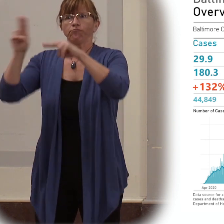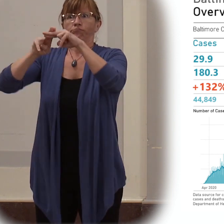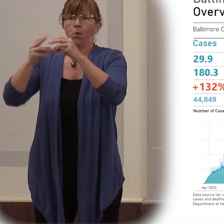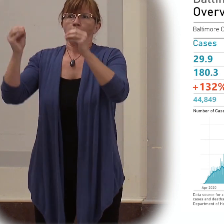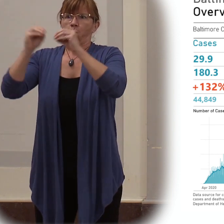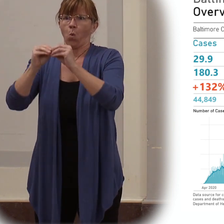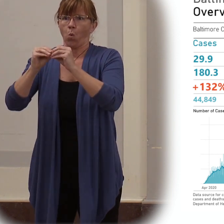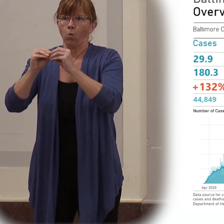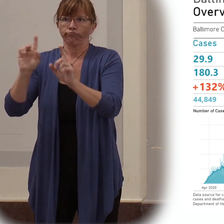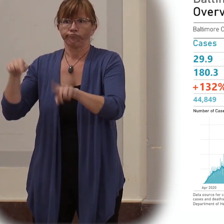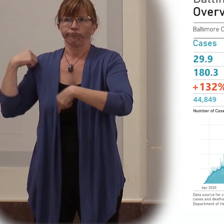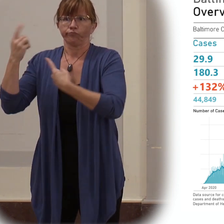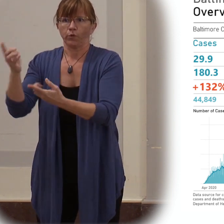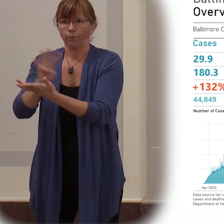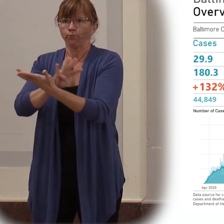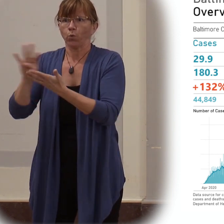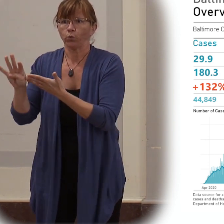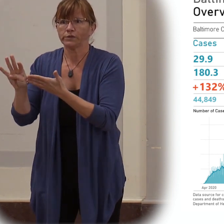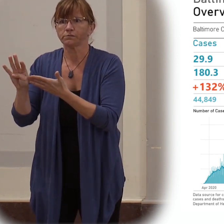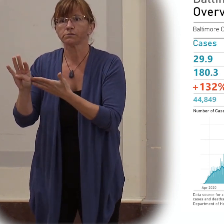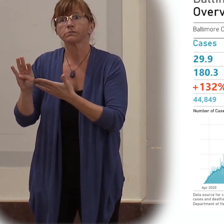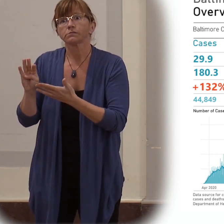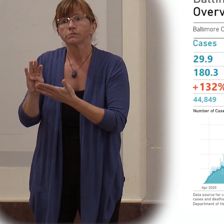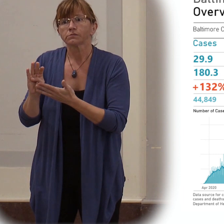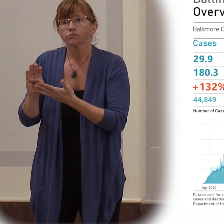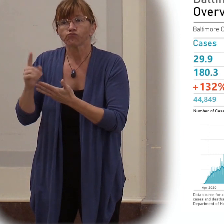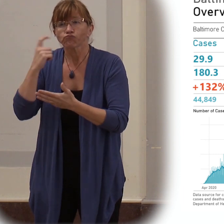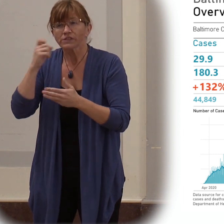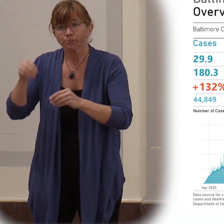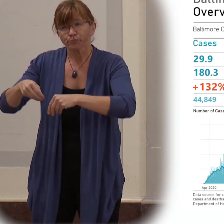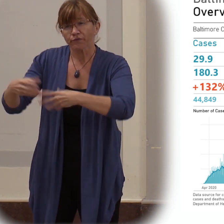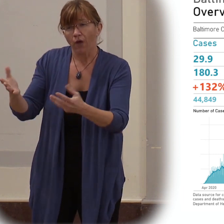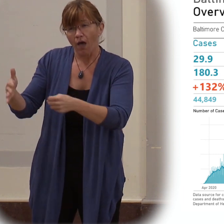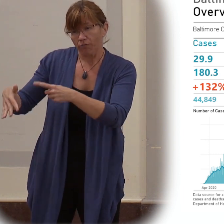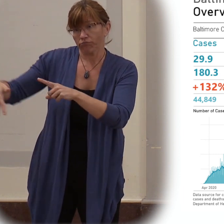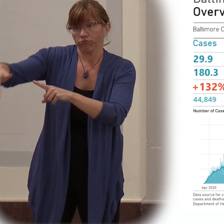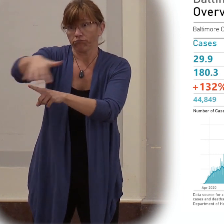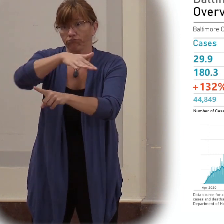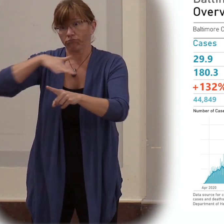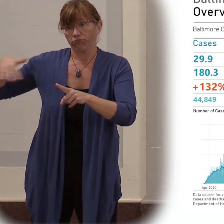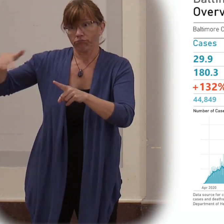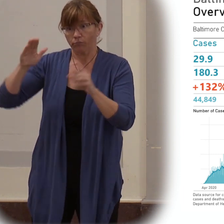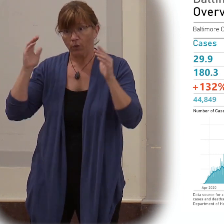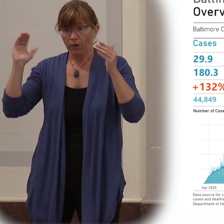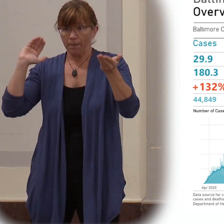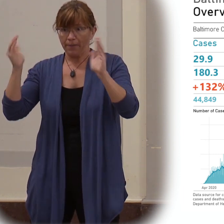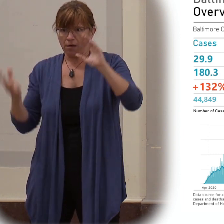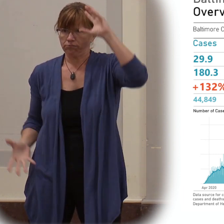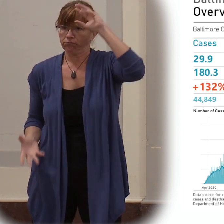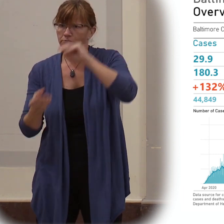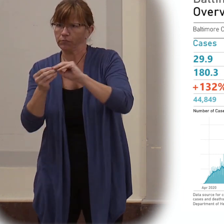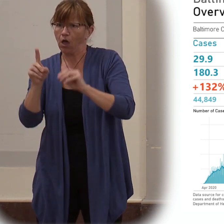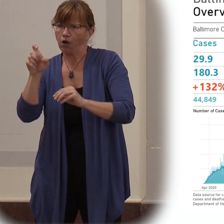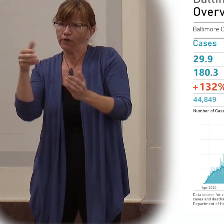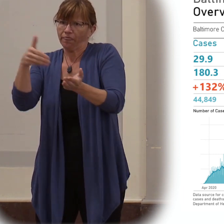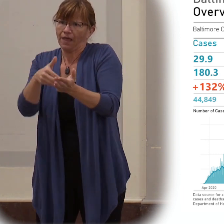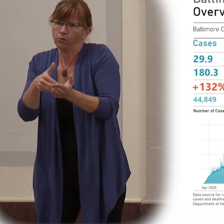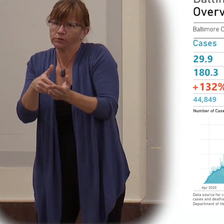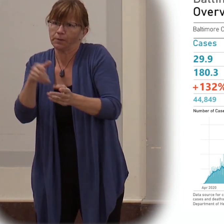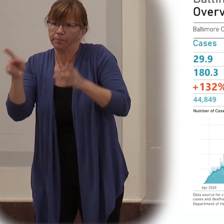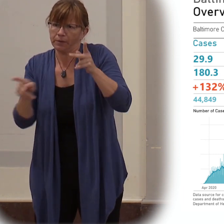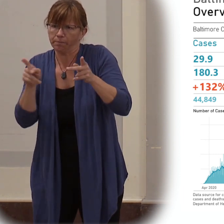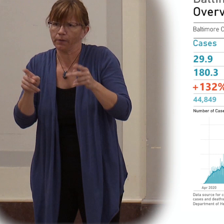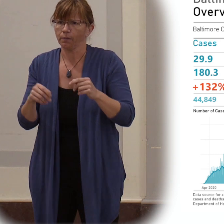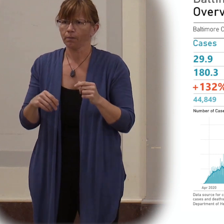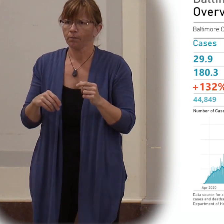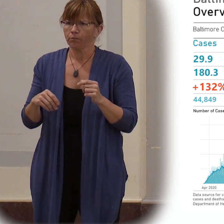To put this in context, we compare case rates per 100,000 residents to adequately account for population variations and to